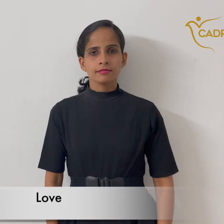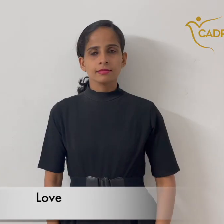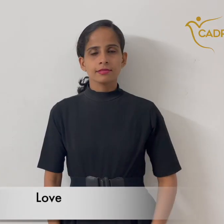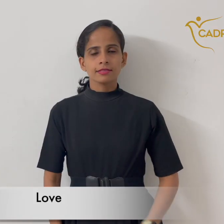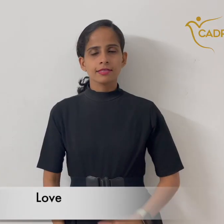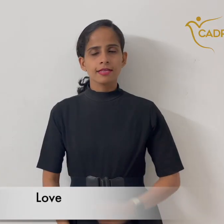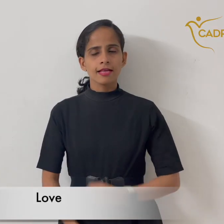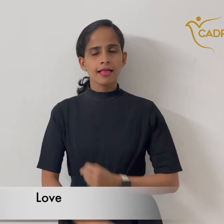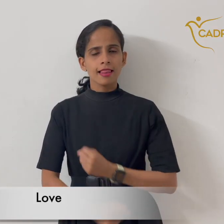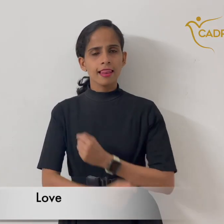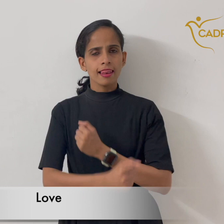Love.